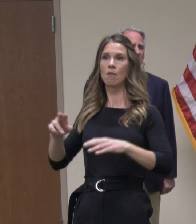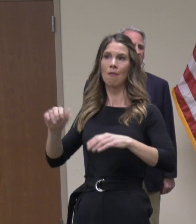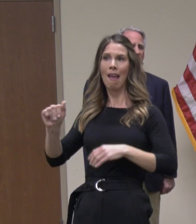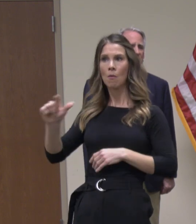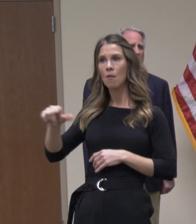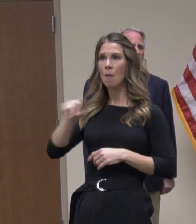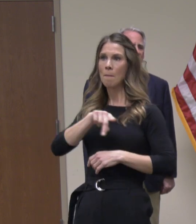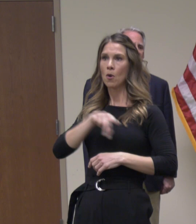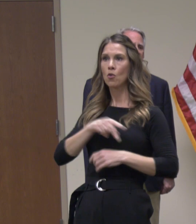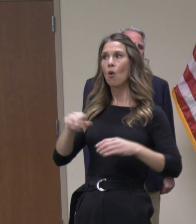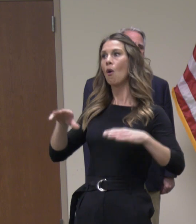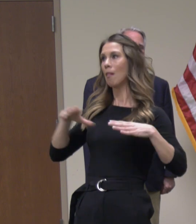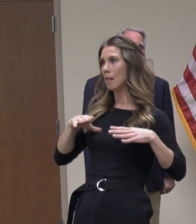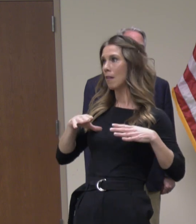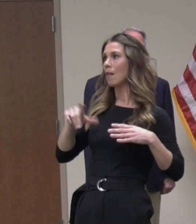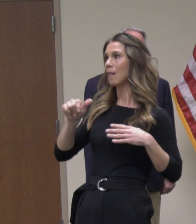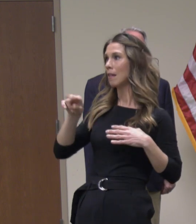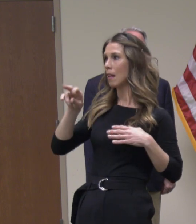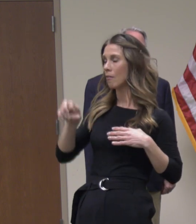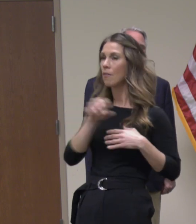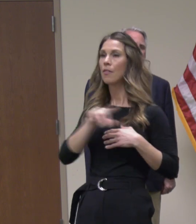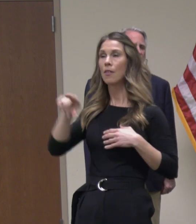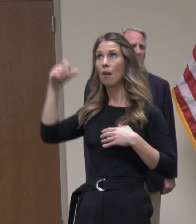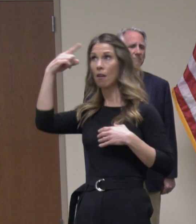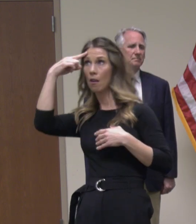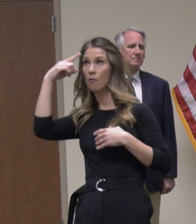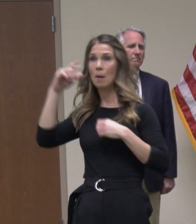the county will grant them individually.